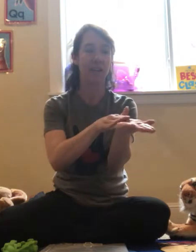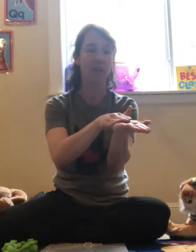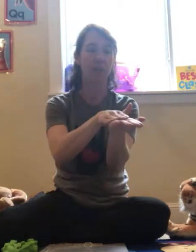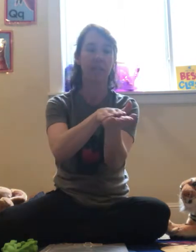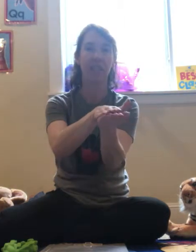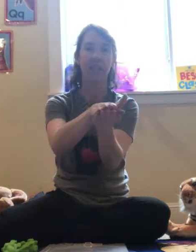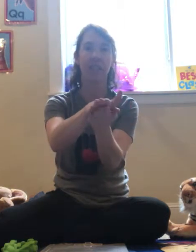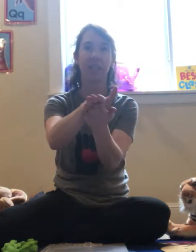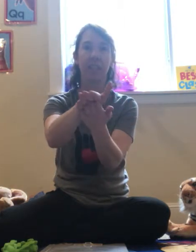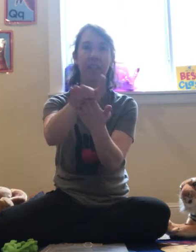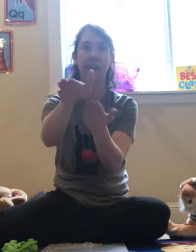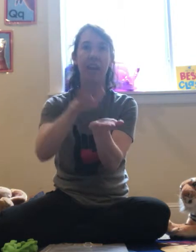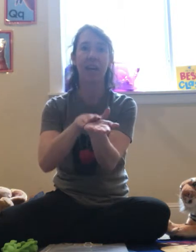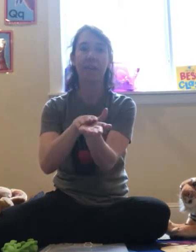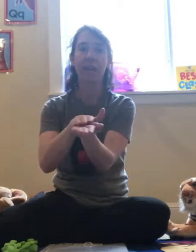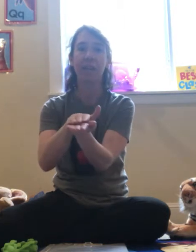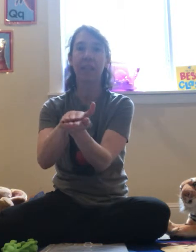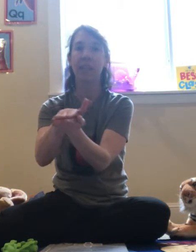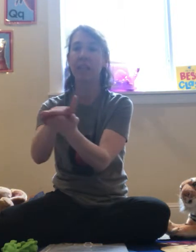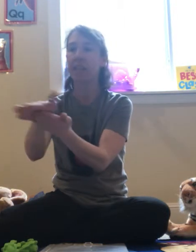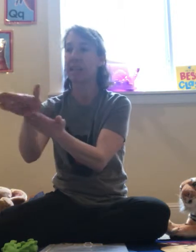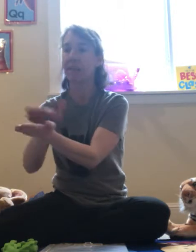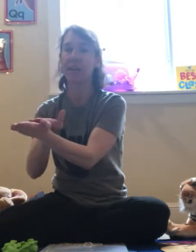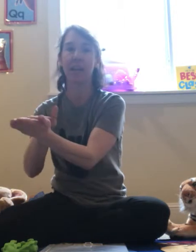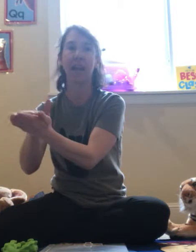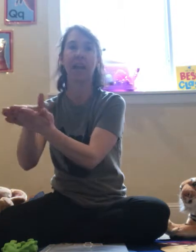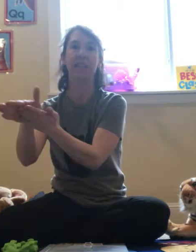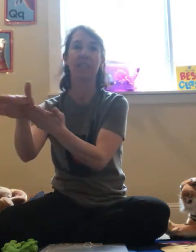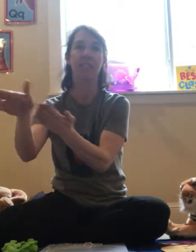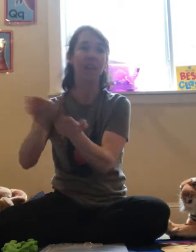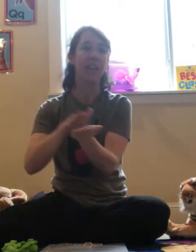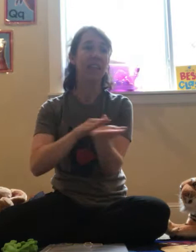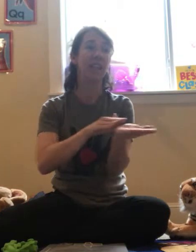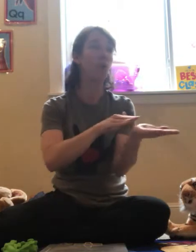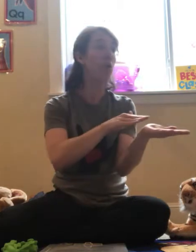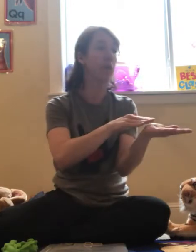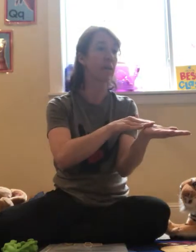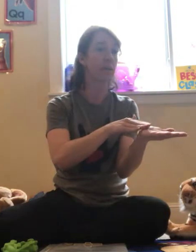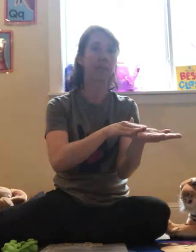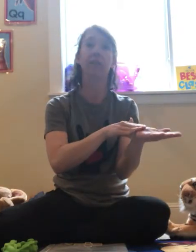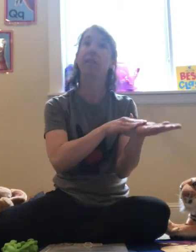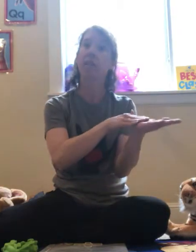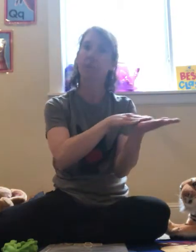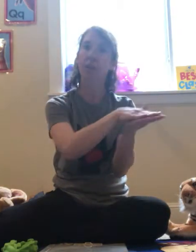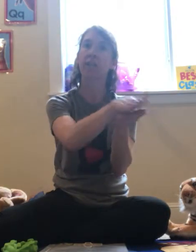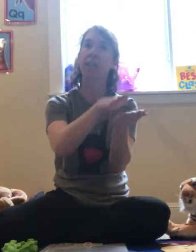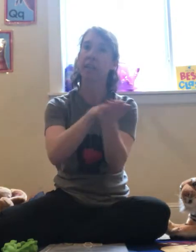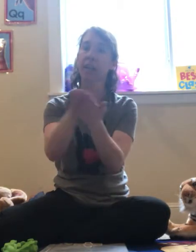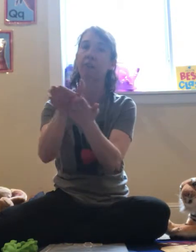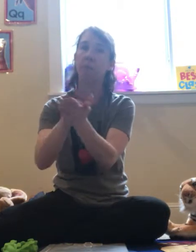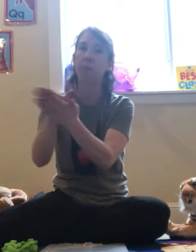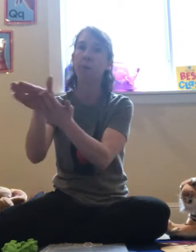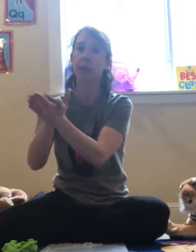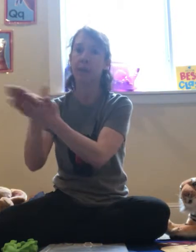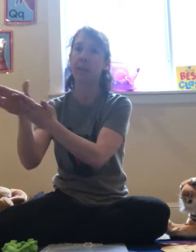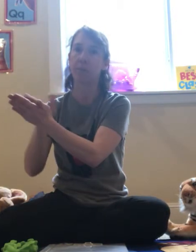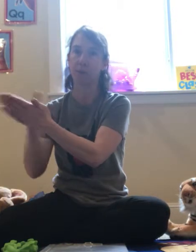oh, it's nice and clean. And it could be clean, that could be nice. And then later, oh my goodness, thank you for cleaning up. Do you remember when we cleaned up